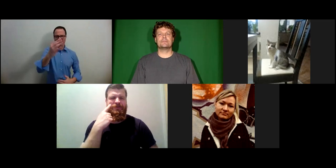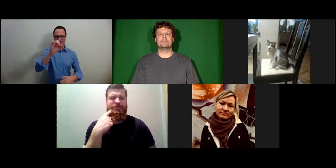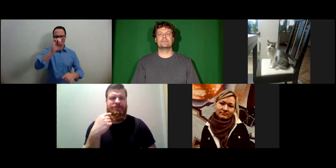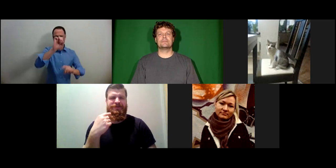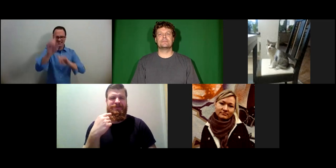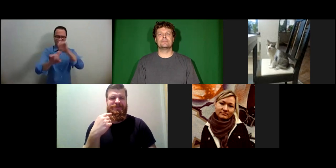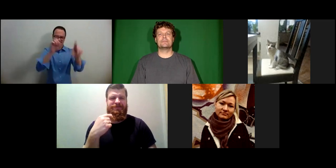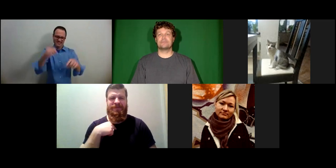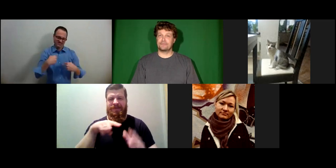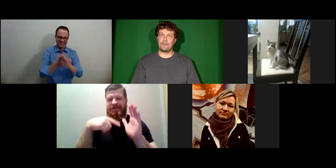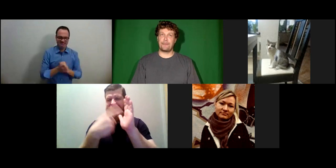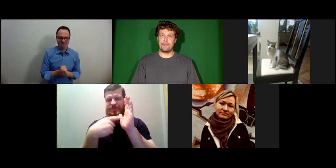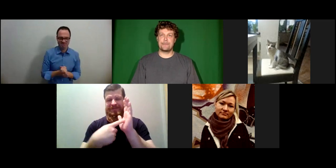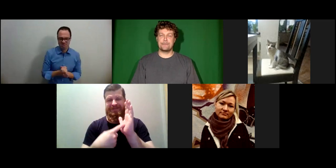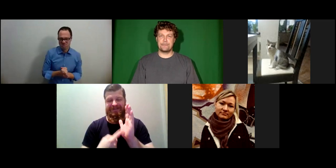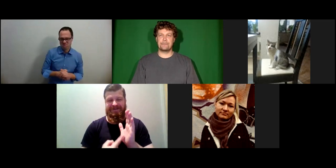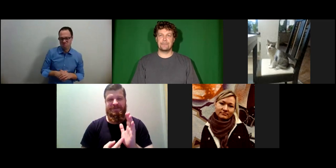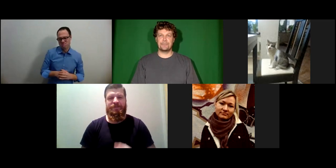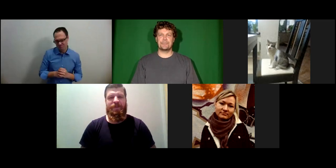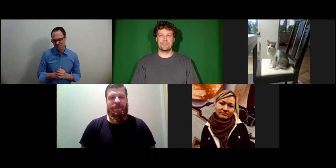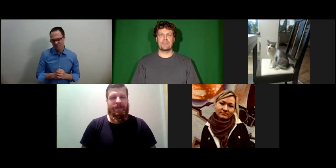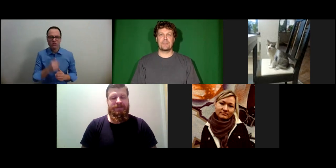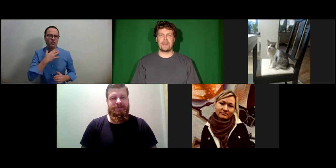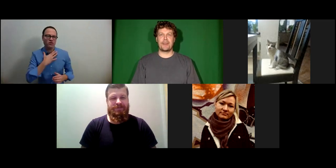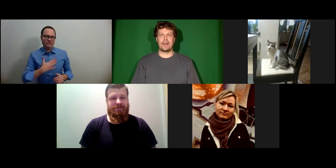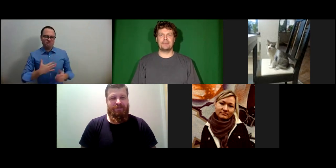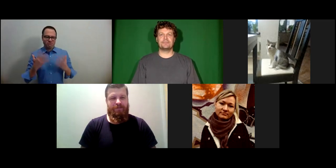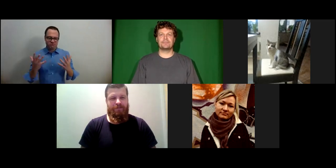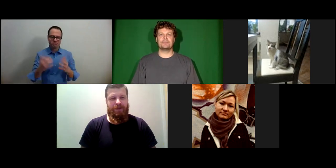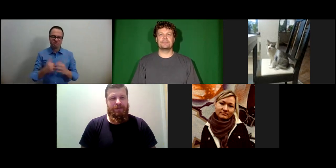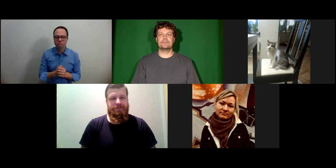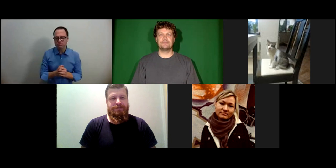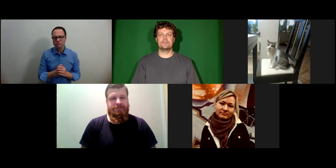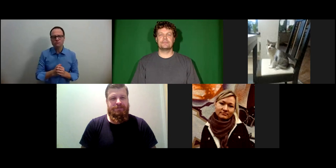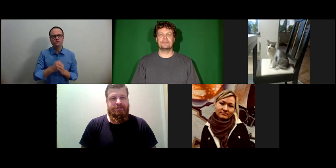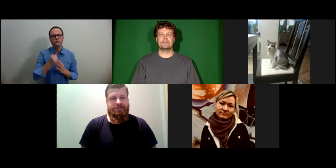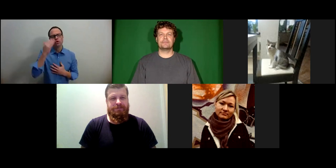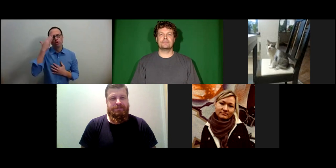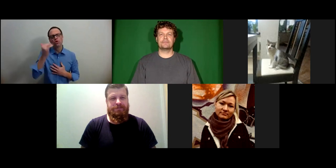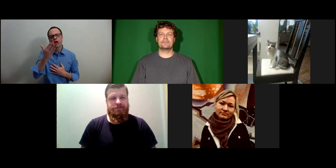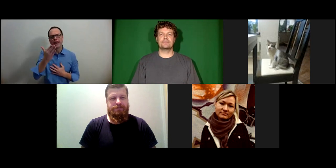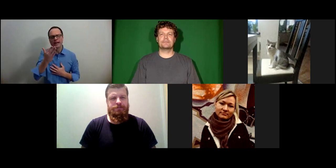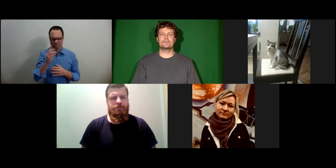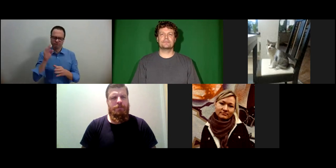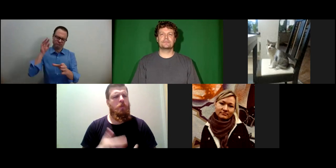so successful as a basketball player, as a dancer. I want to open the floor for questions.